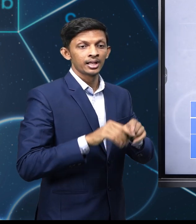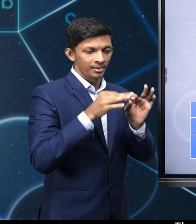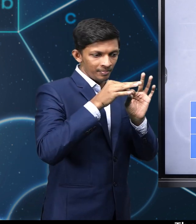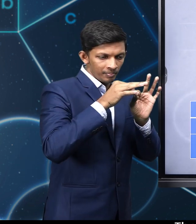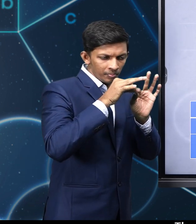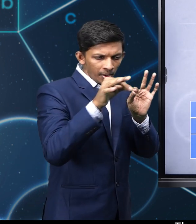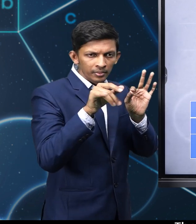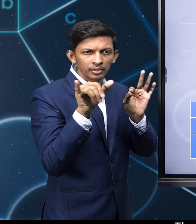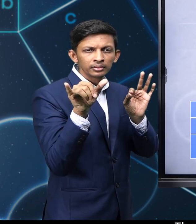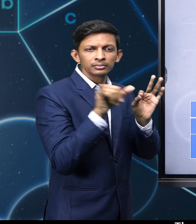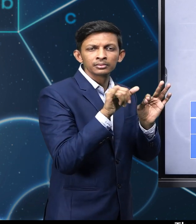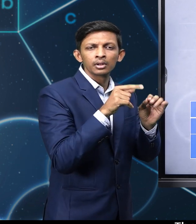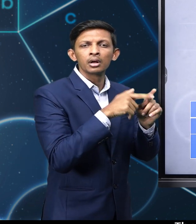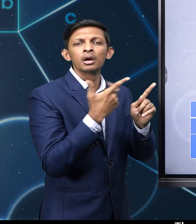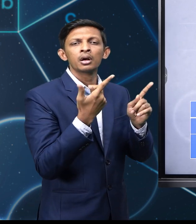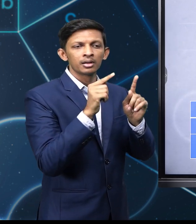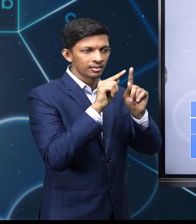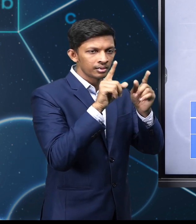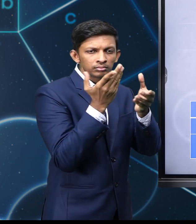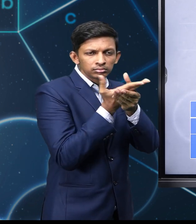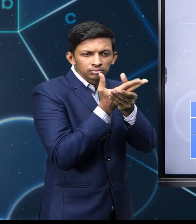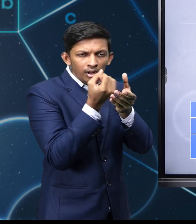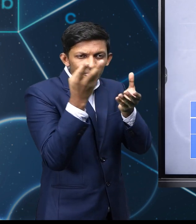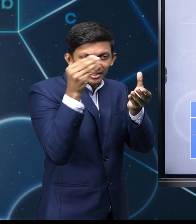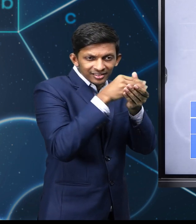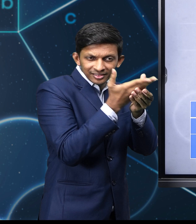The measures of the sides are recorded in the table given below.